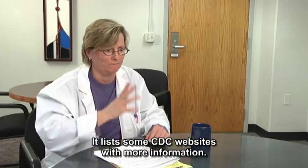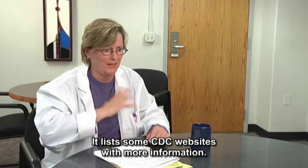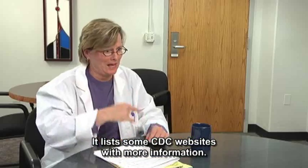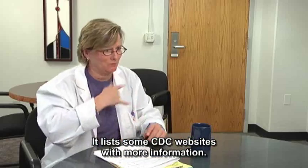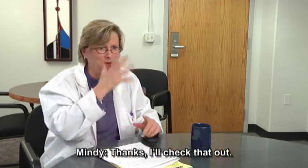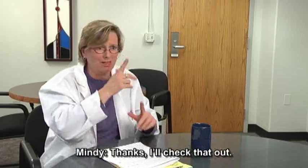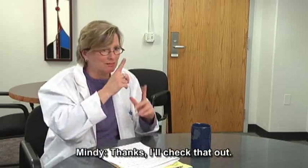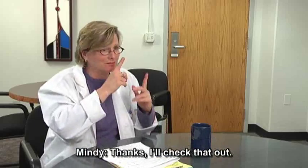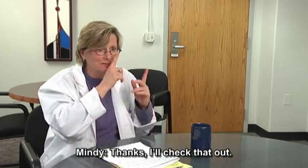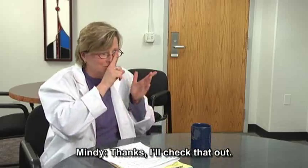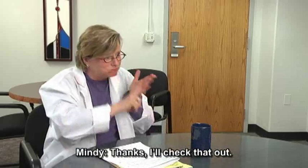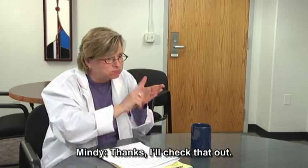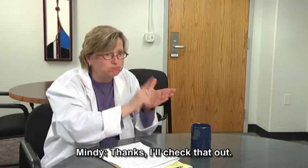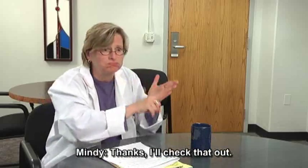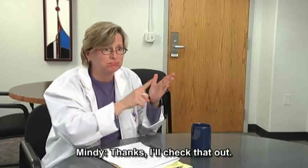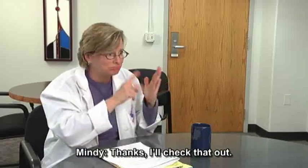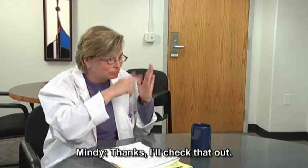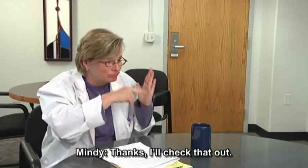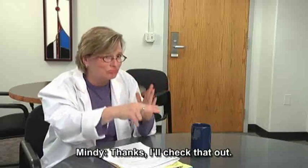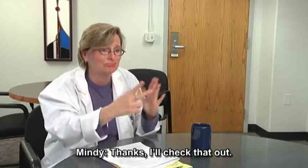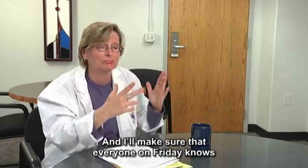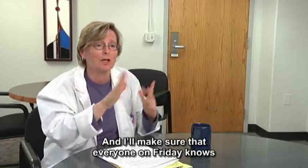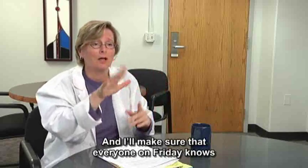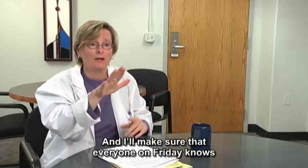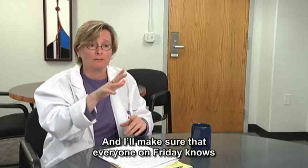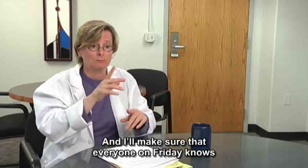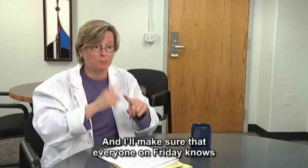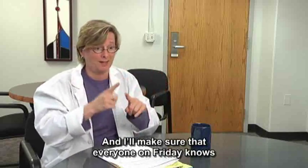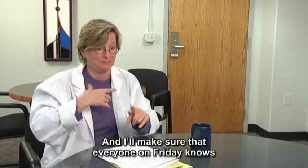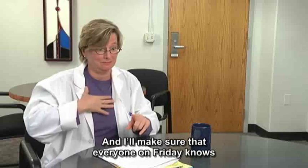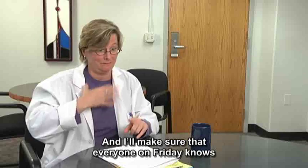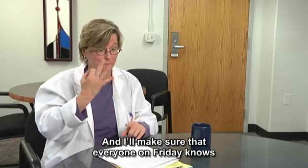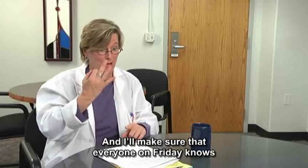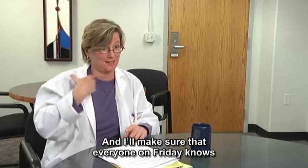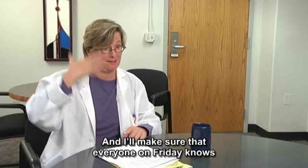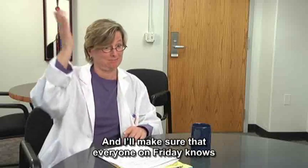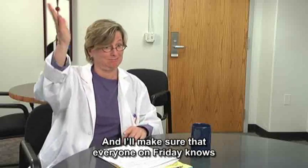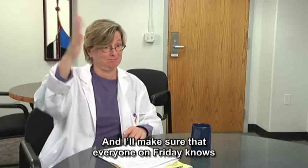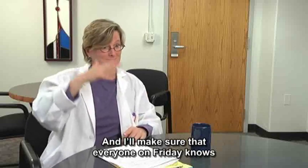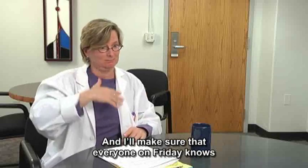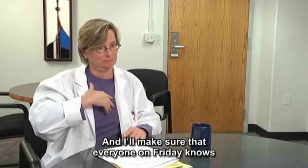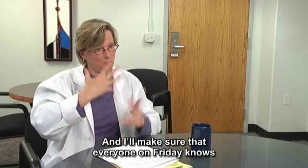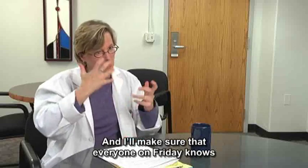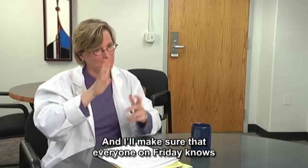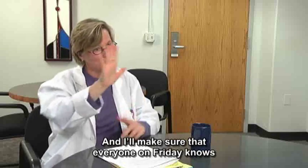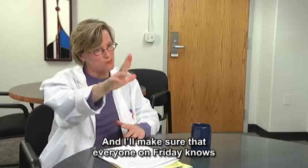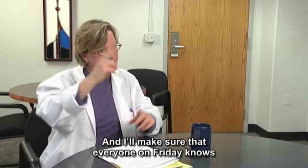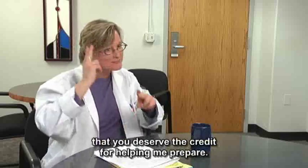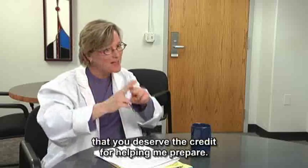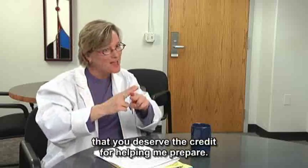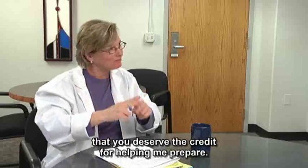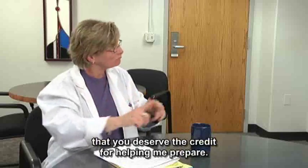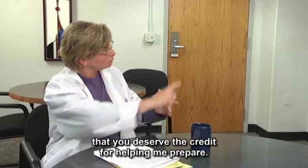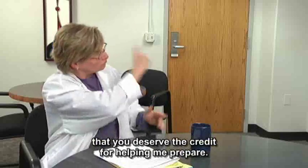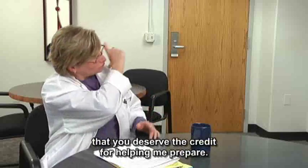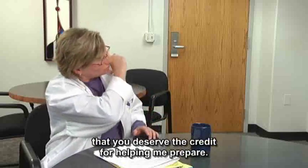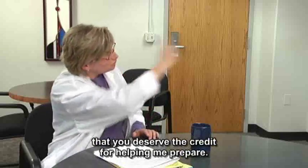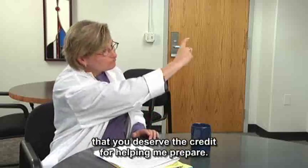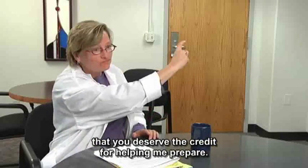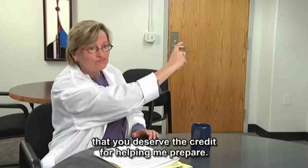Thanks. I'll check that out. And, I'll make sure that everyone on Friday knows that you deserve the credit for helping